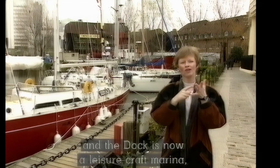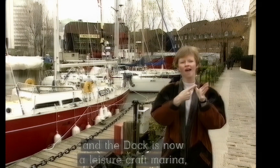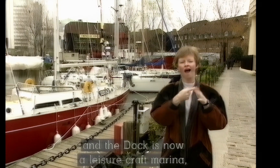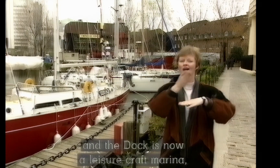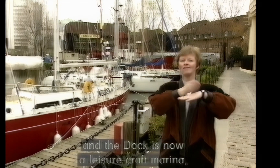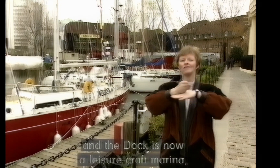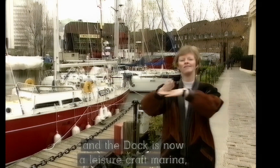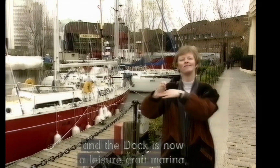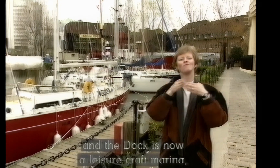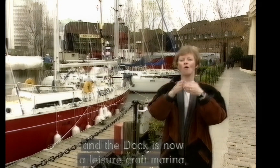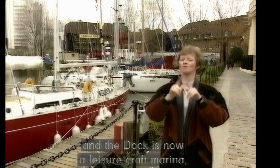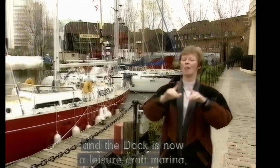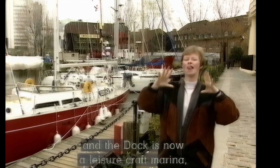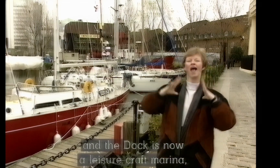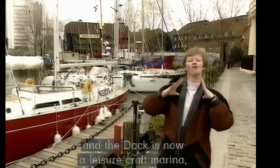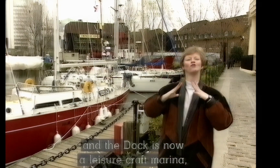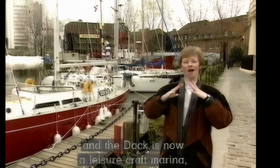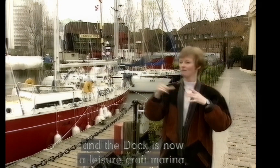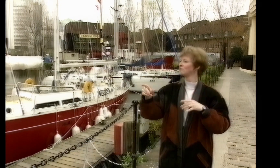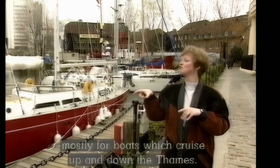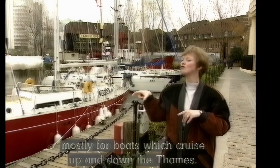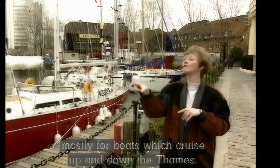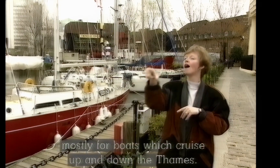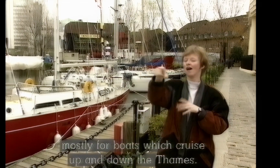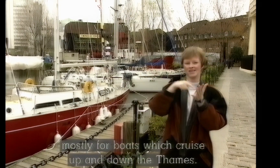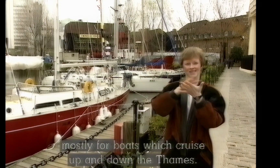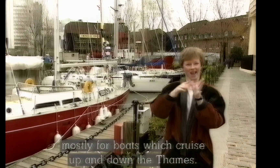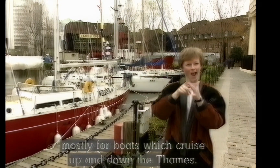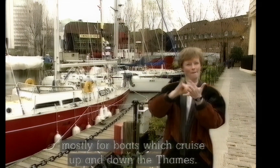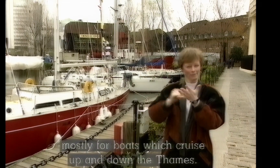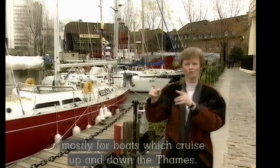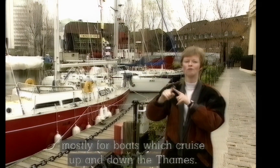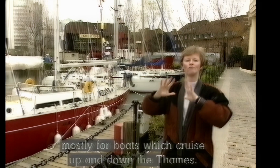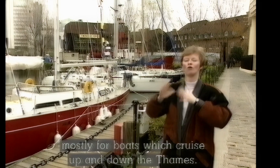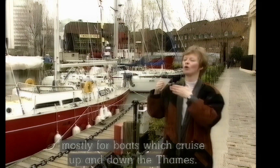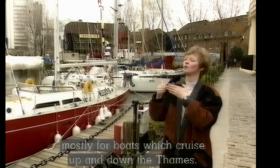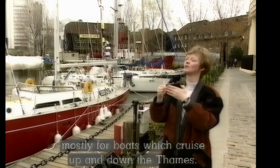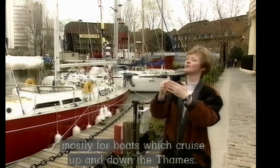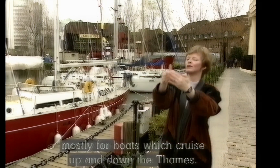is now a leisure craft marina, mostly for boats which cruise up and down the Thames.